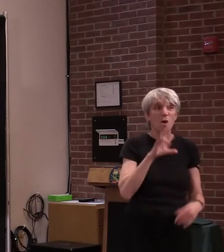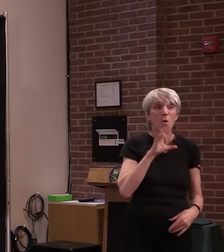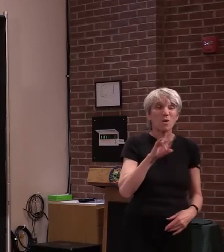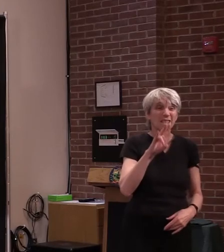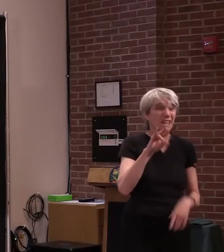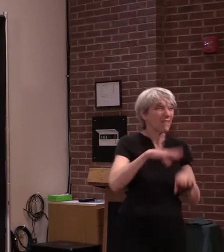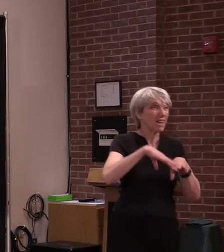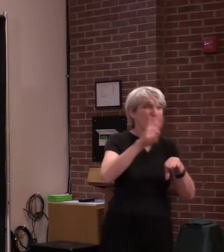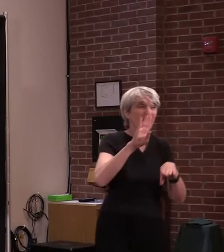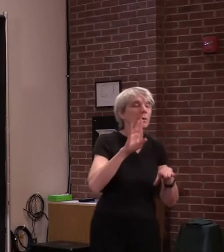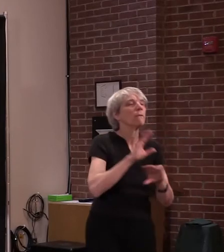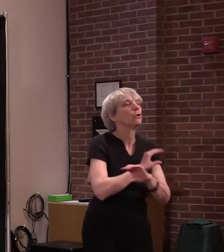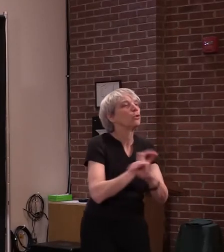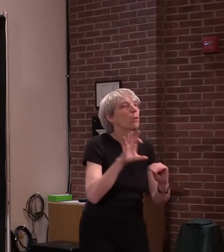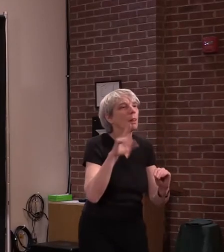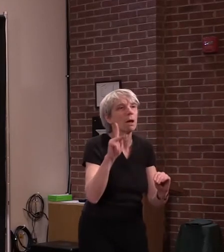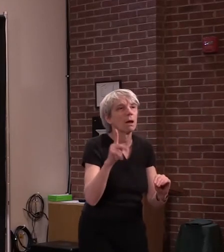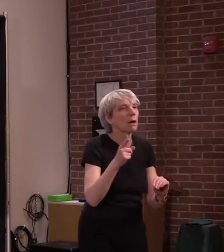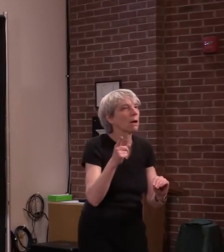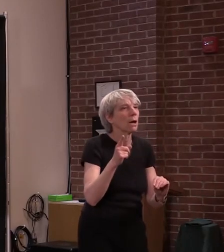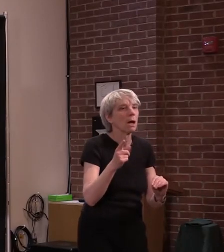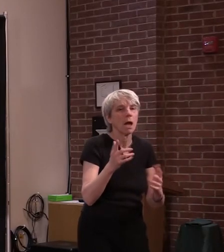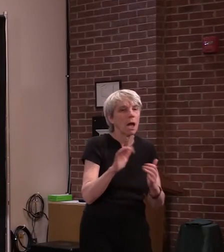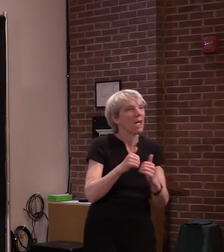a carrot in sight.